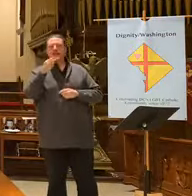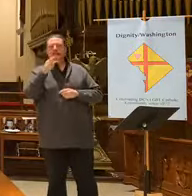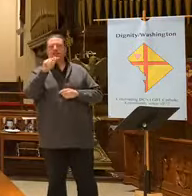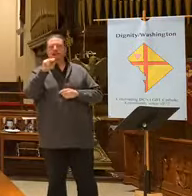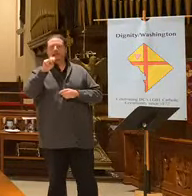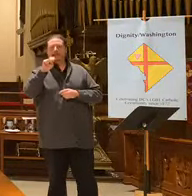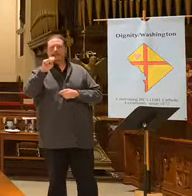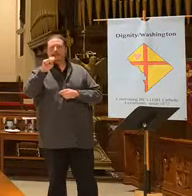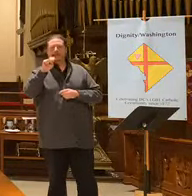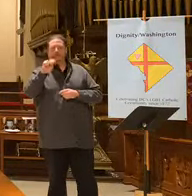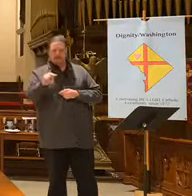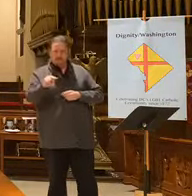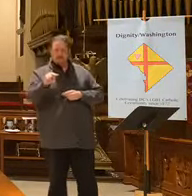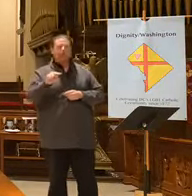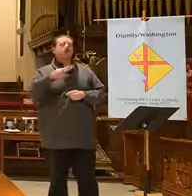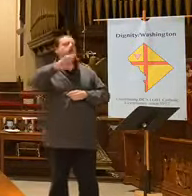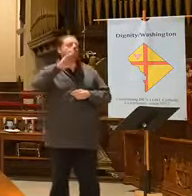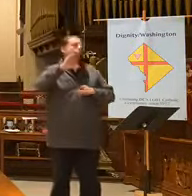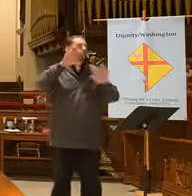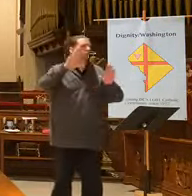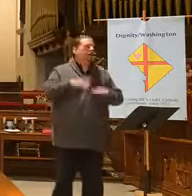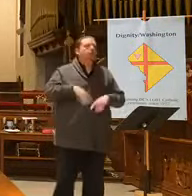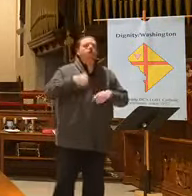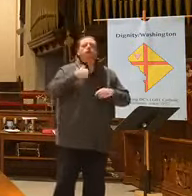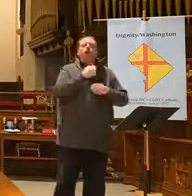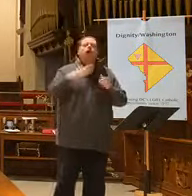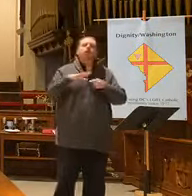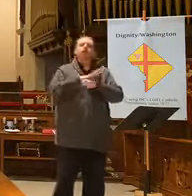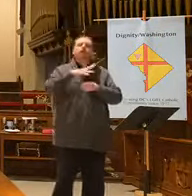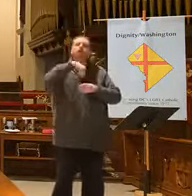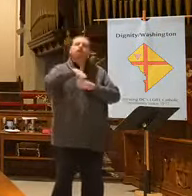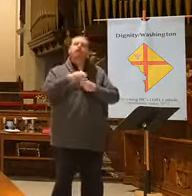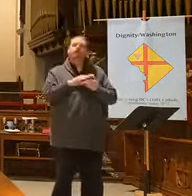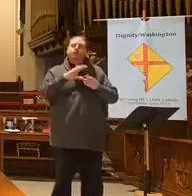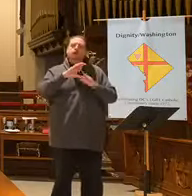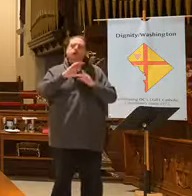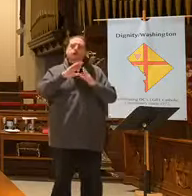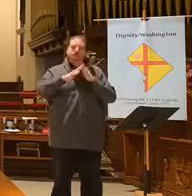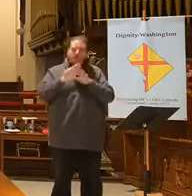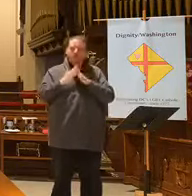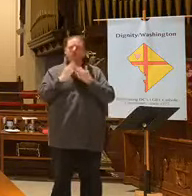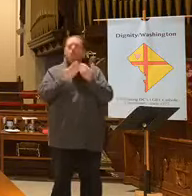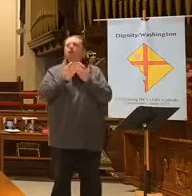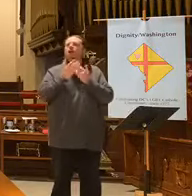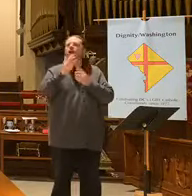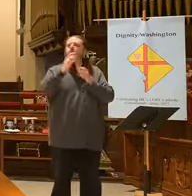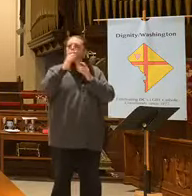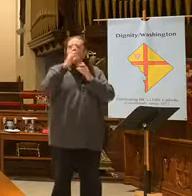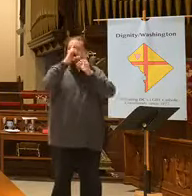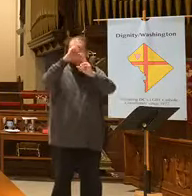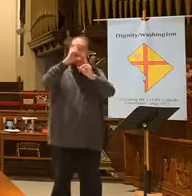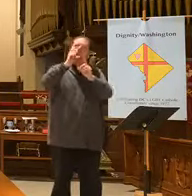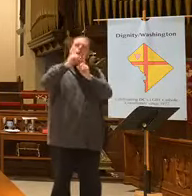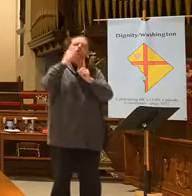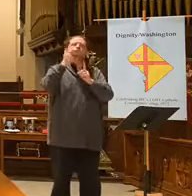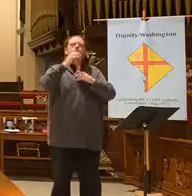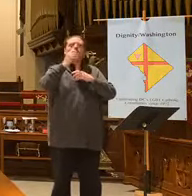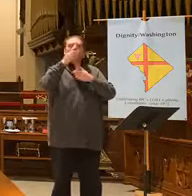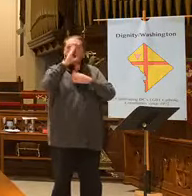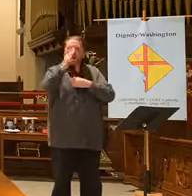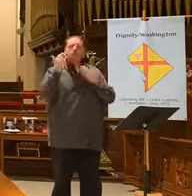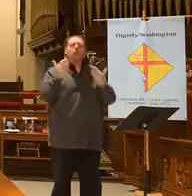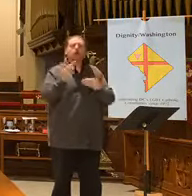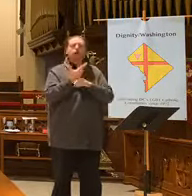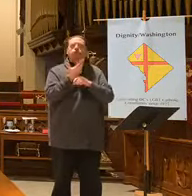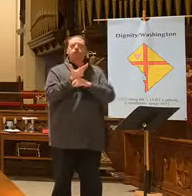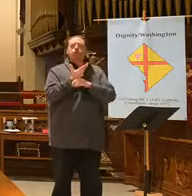will be very great. We are an inclusive community, which means we ask that you use whatever reverent term for God that you feel comfortable.